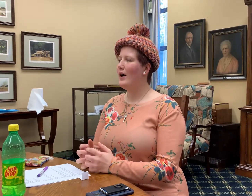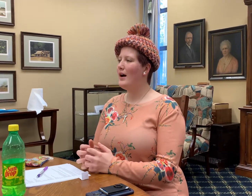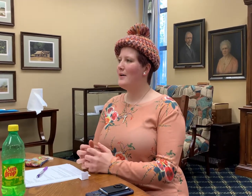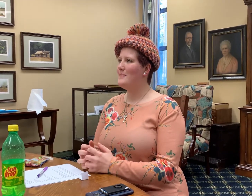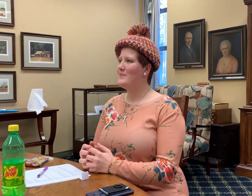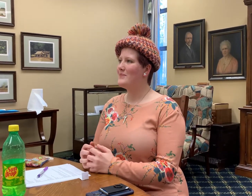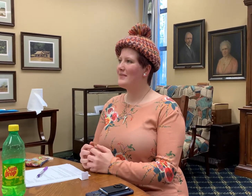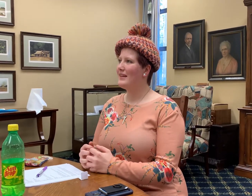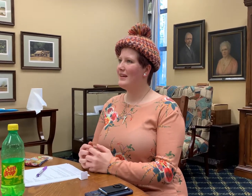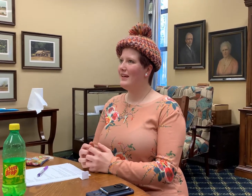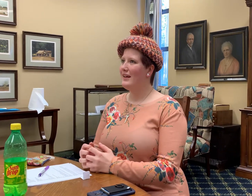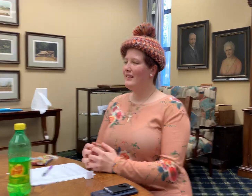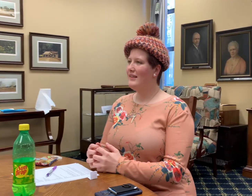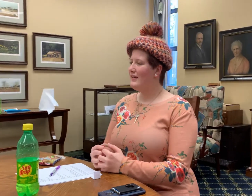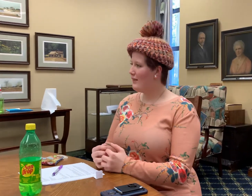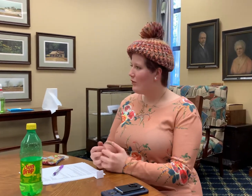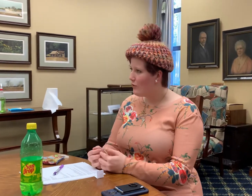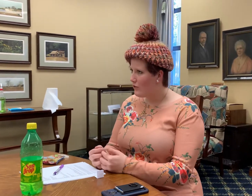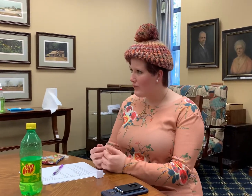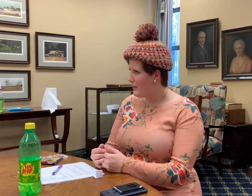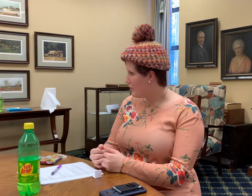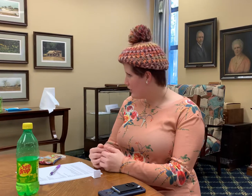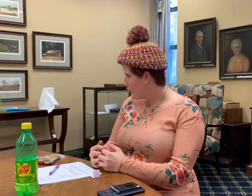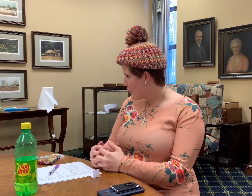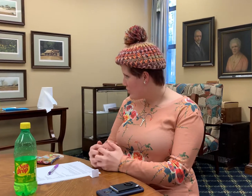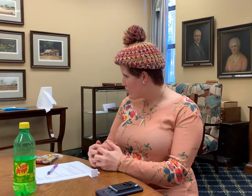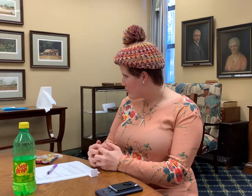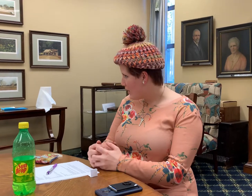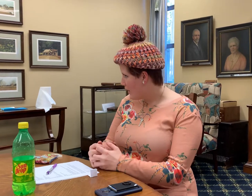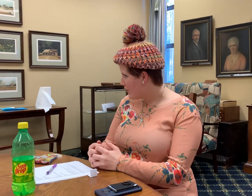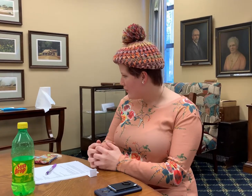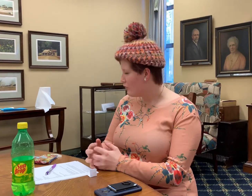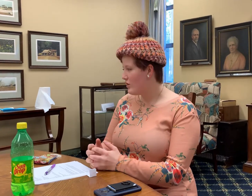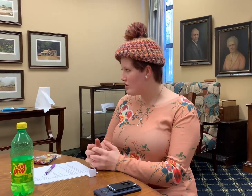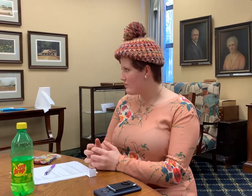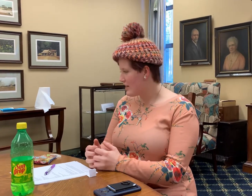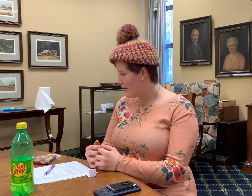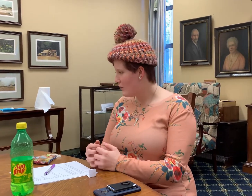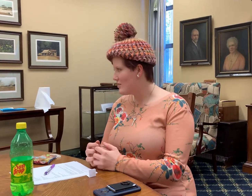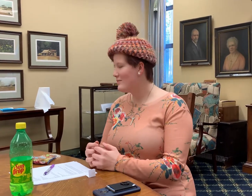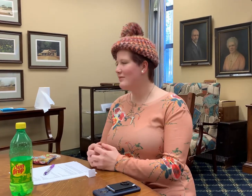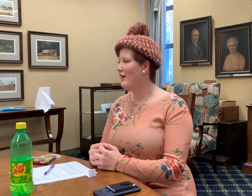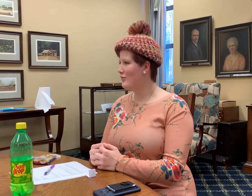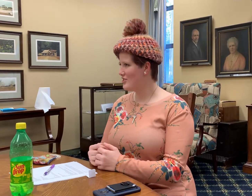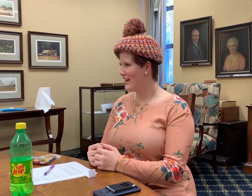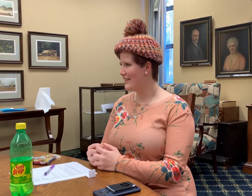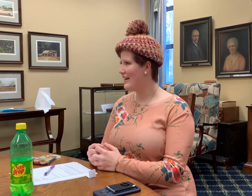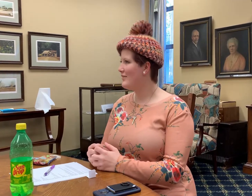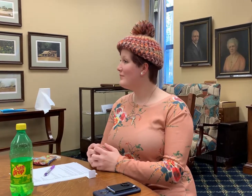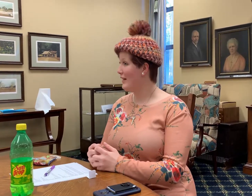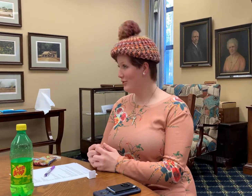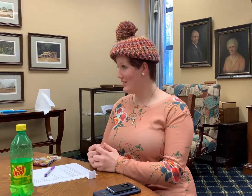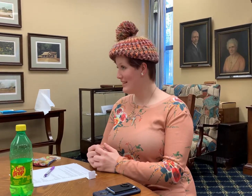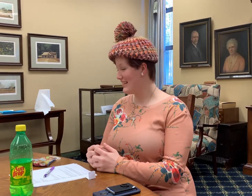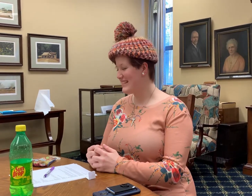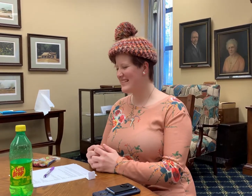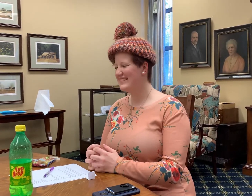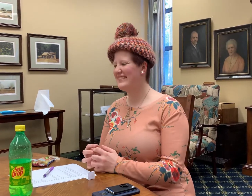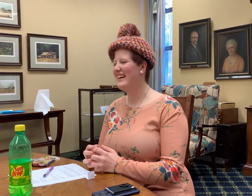Now, since it is similar to French Sign Language, not French ASL, that is redundant,